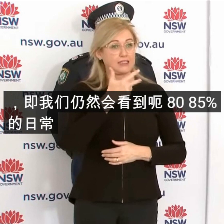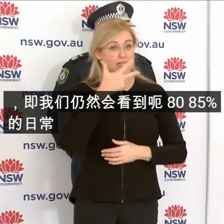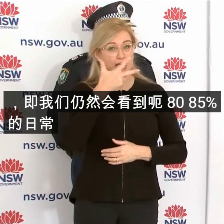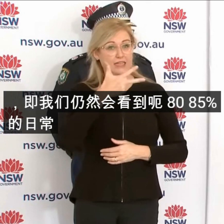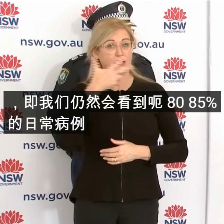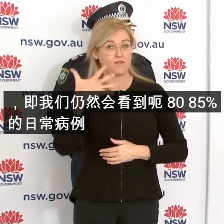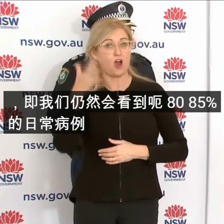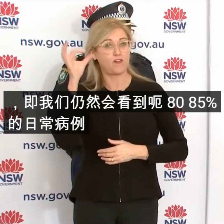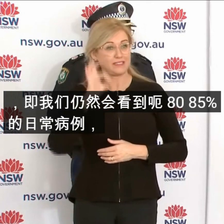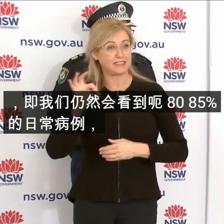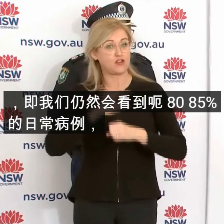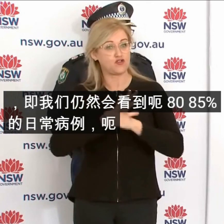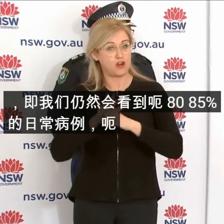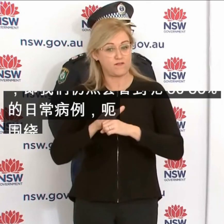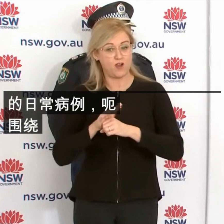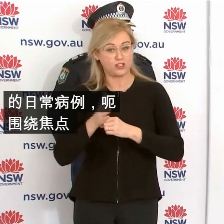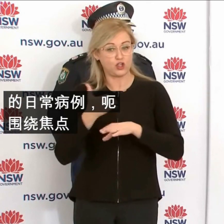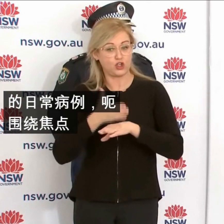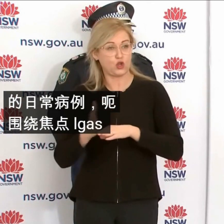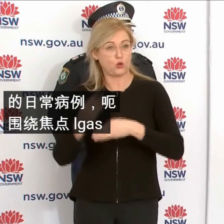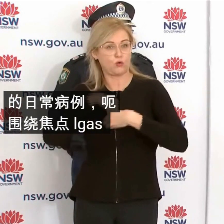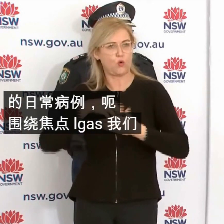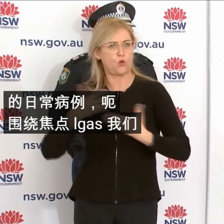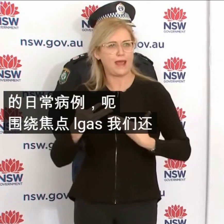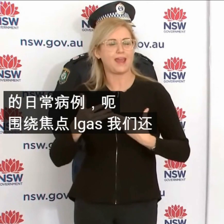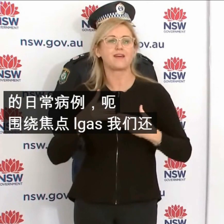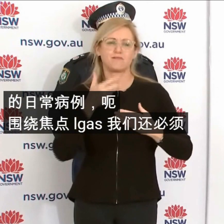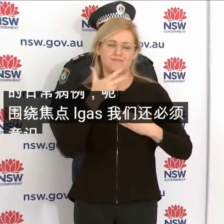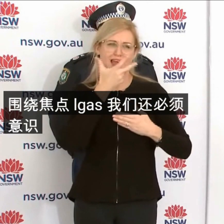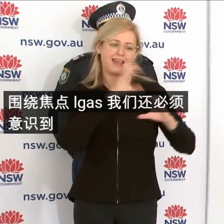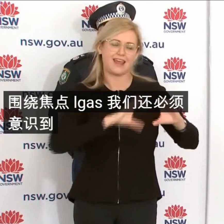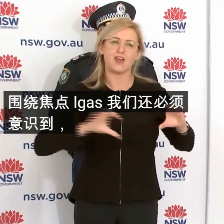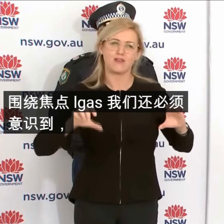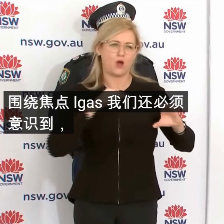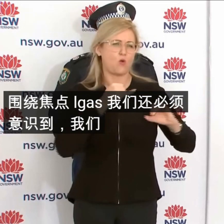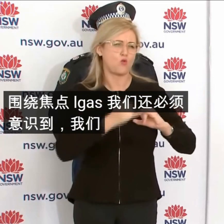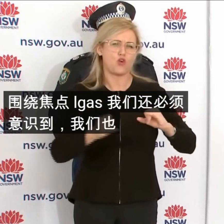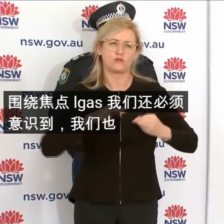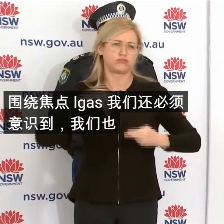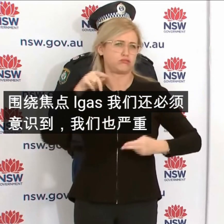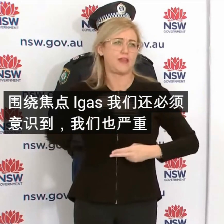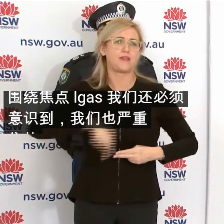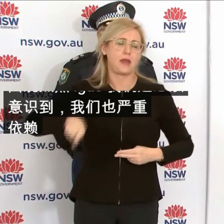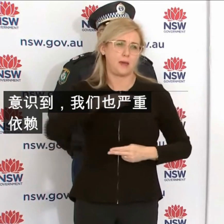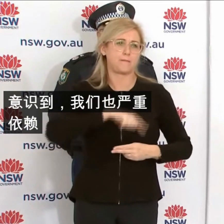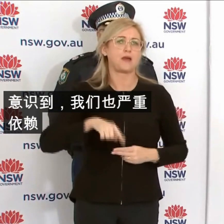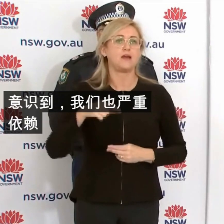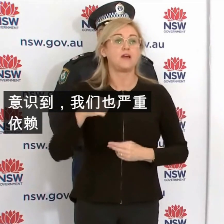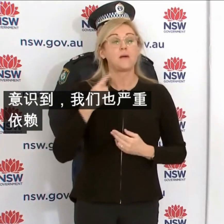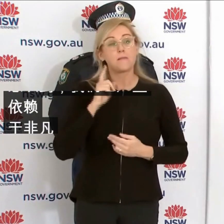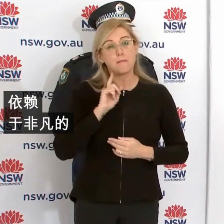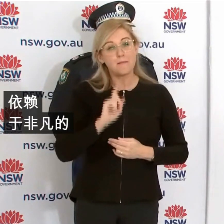of our daily cases centring around the focus LGAs. What we've also got to realise is that we are also critically